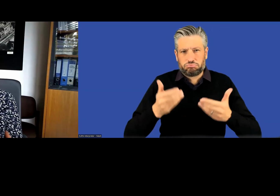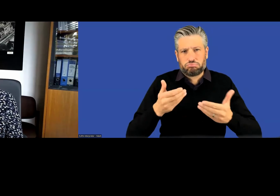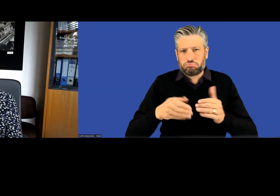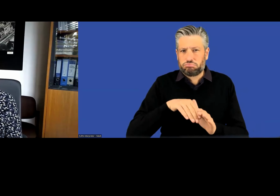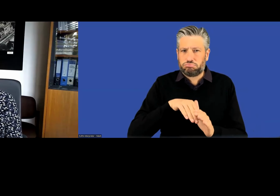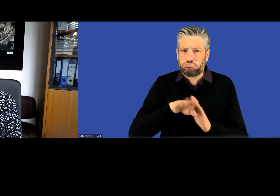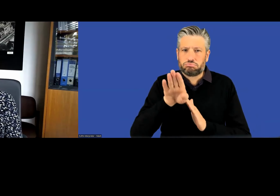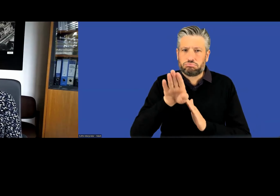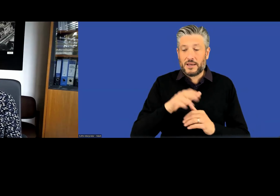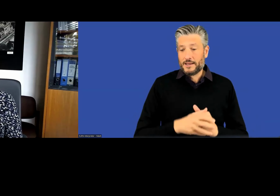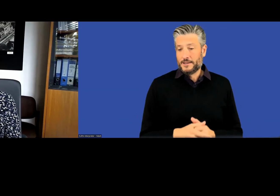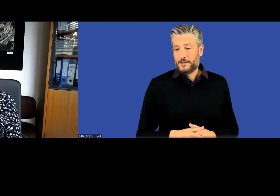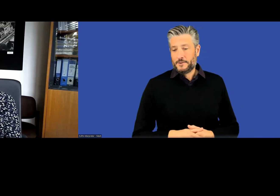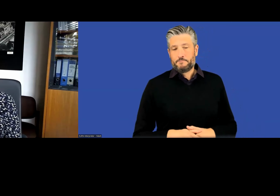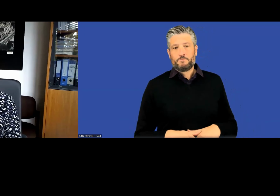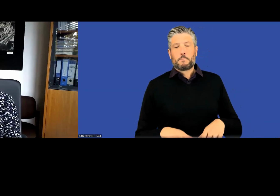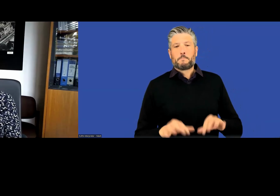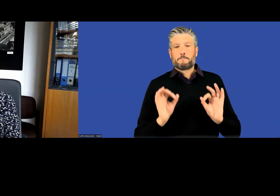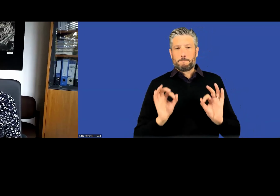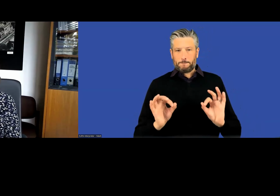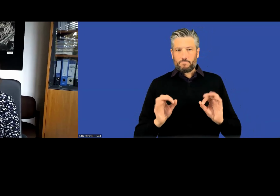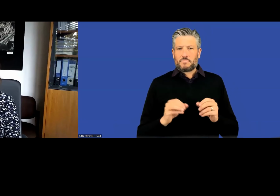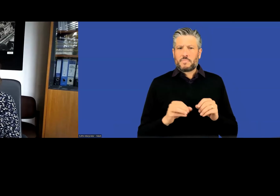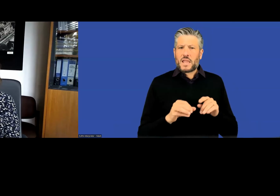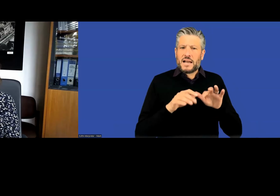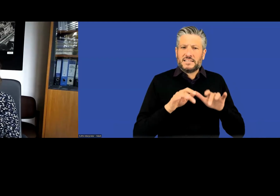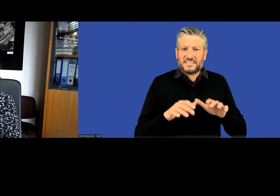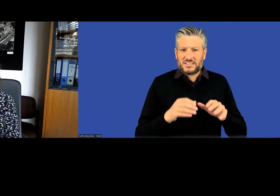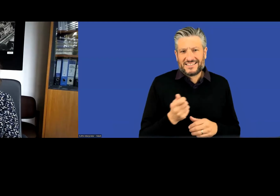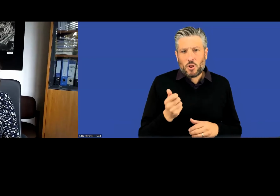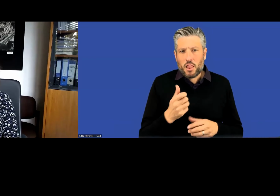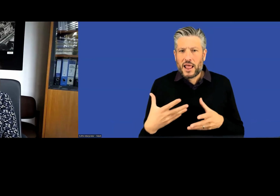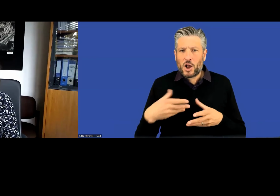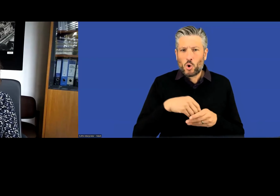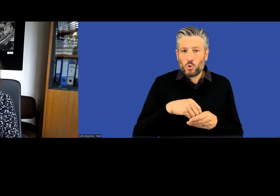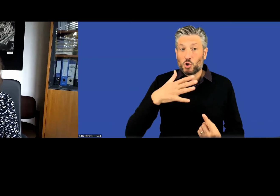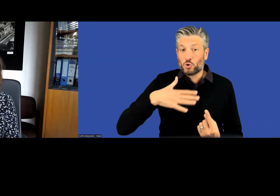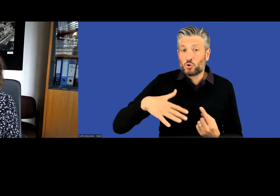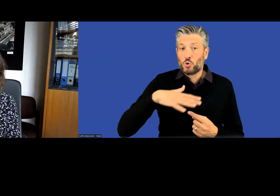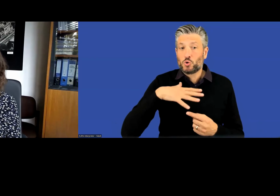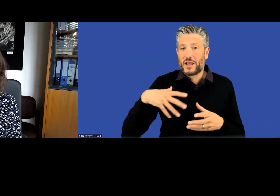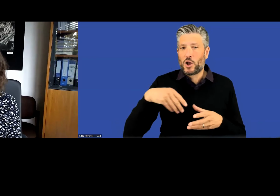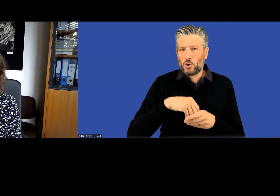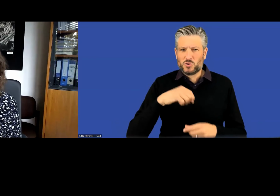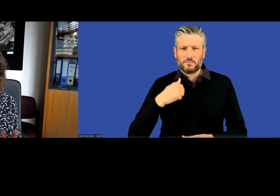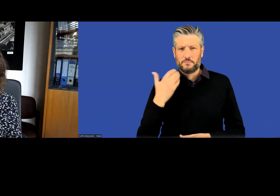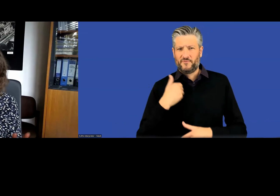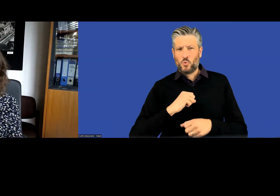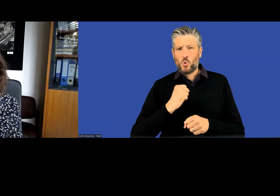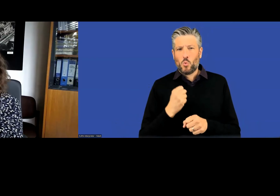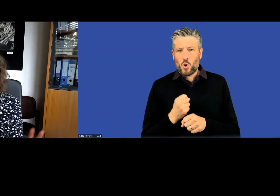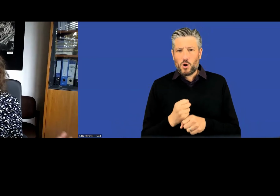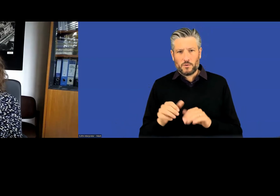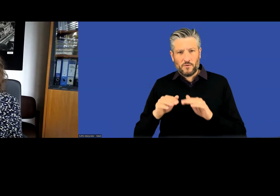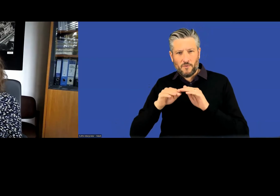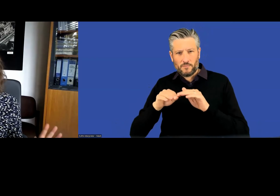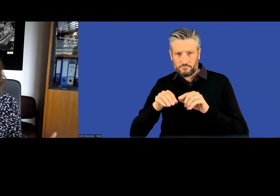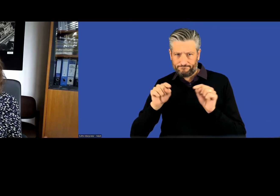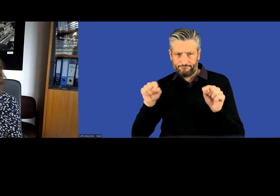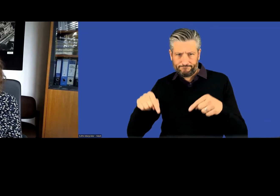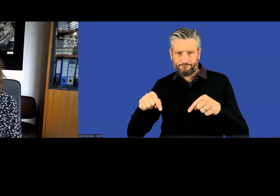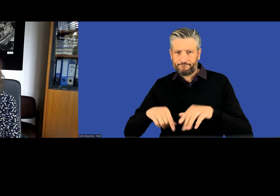So if we look at digital and social inclusion briefly, from my work on the Better Internet for Kids Plus policy, the strategy was adopted